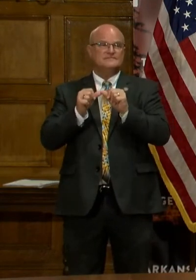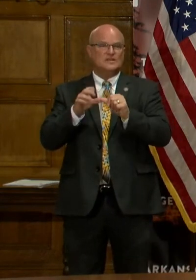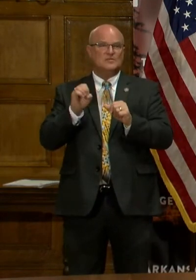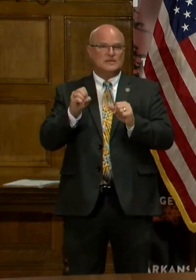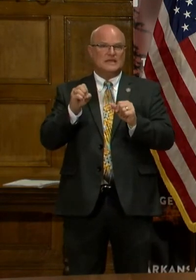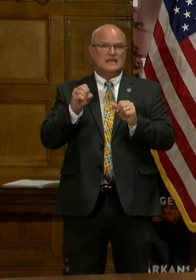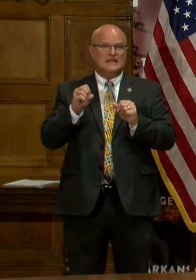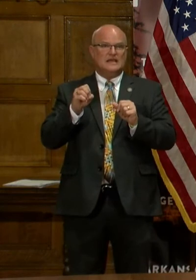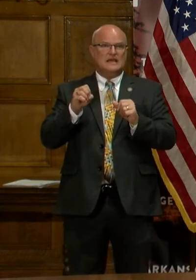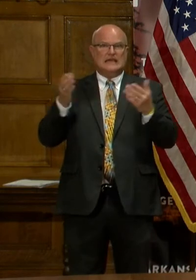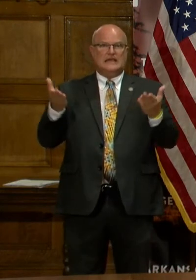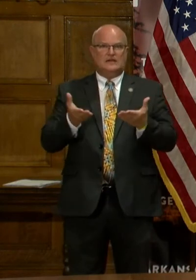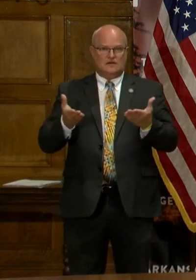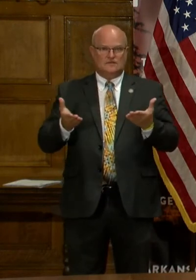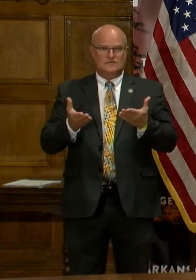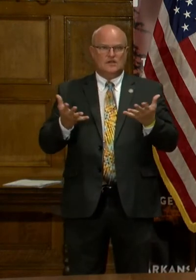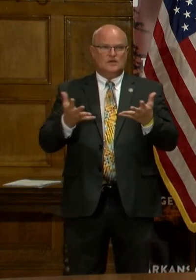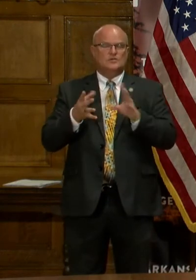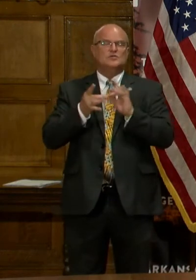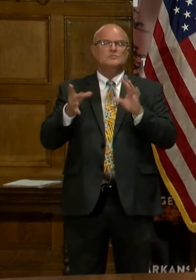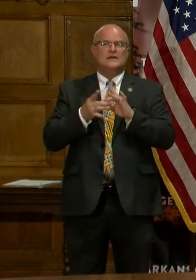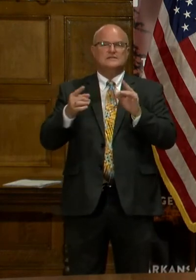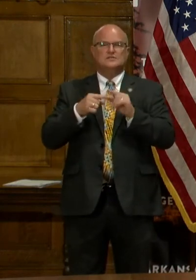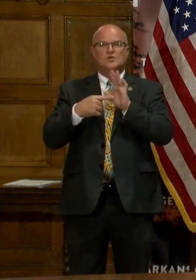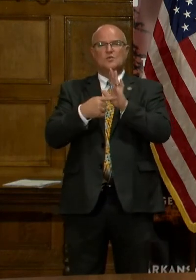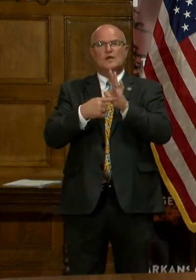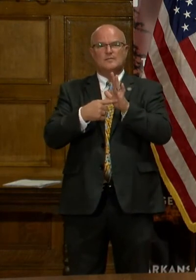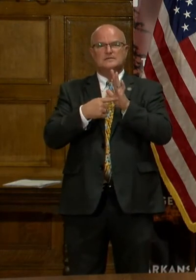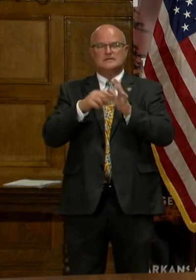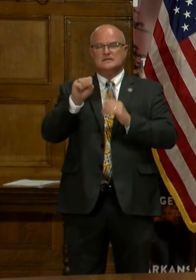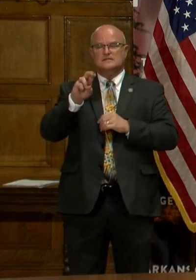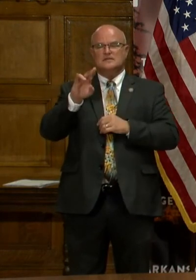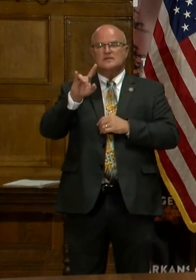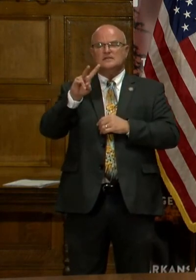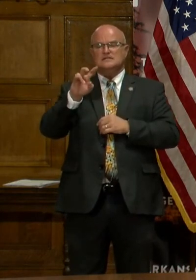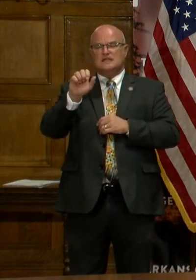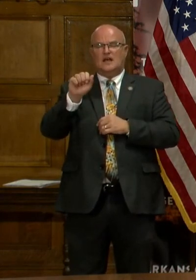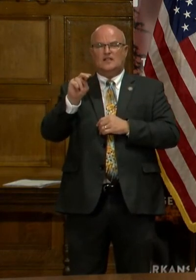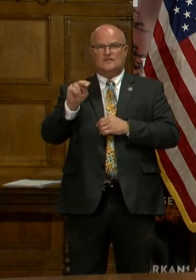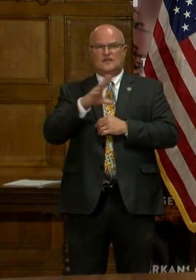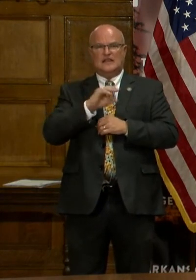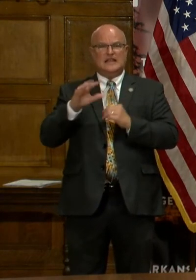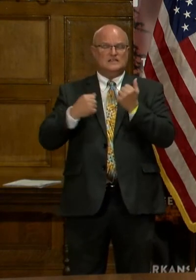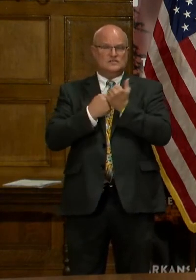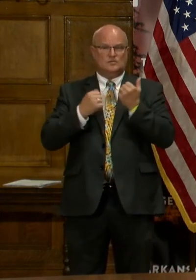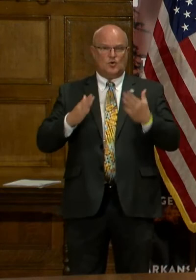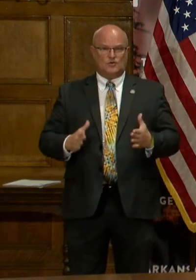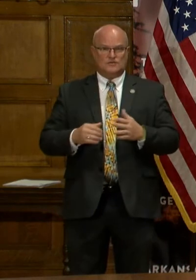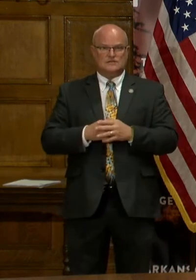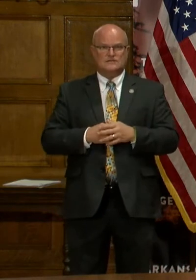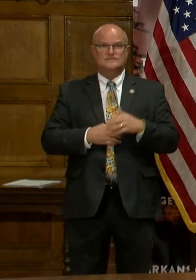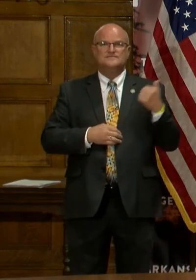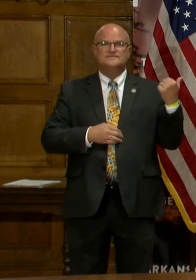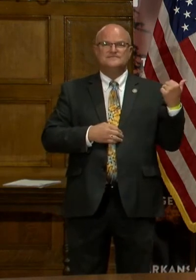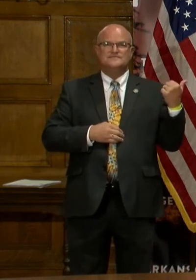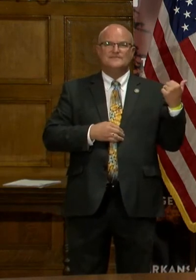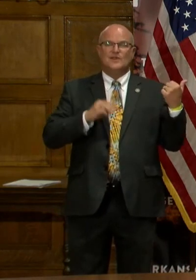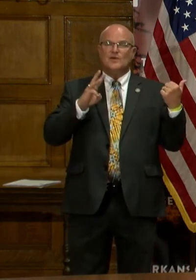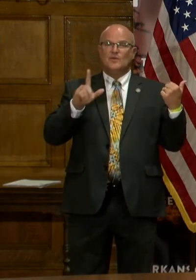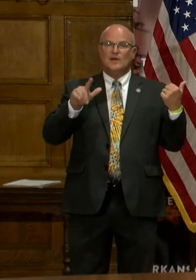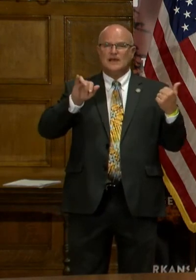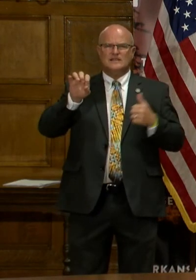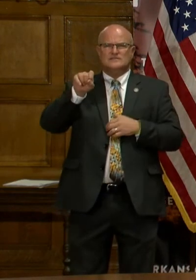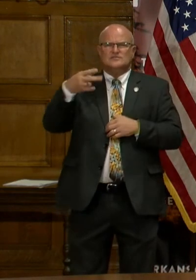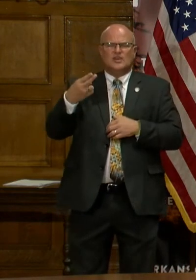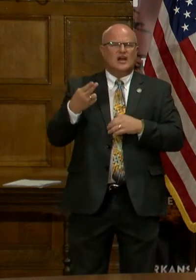beat down up here, what is your message to Representative Sullivan and his supporters? Well, Josh,